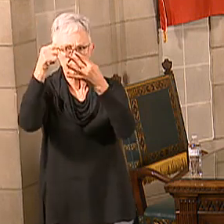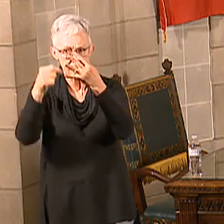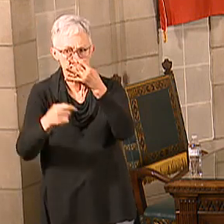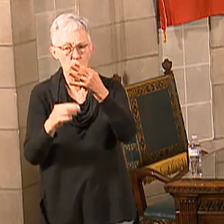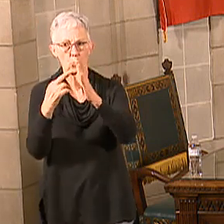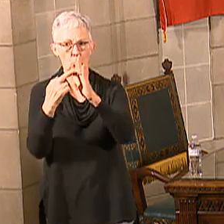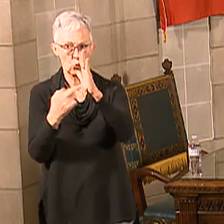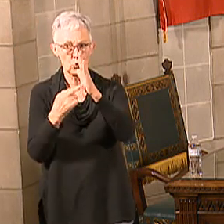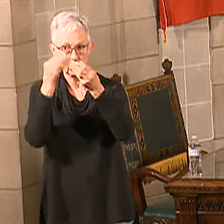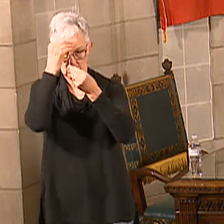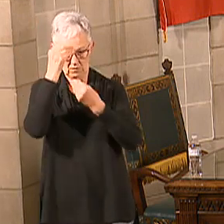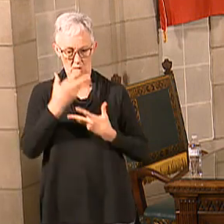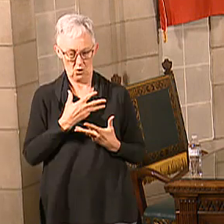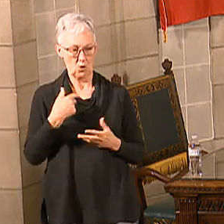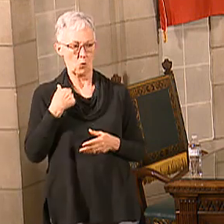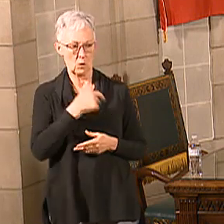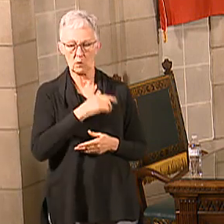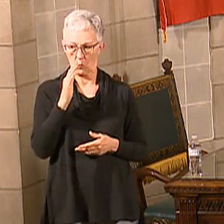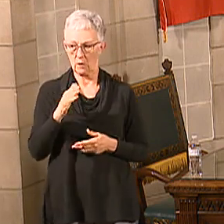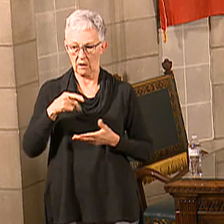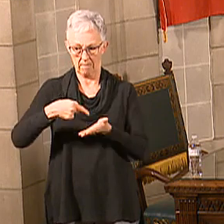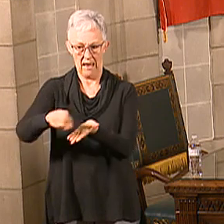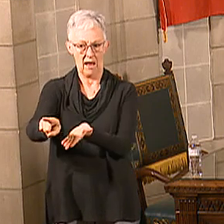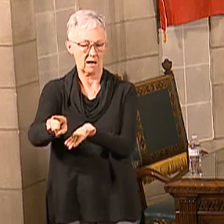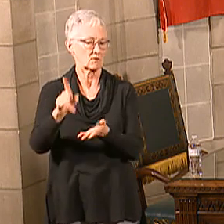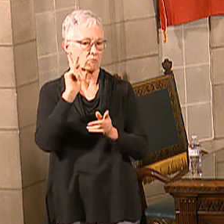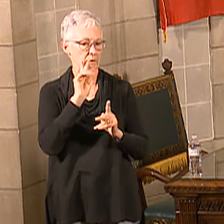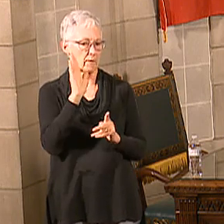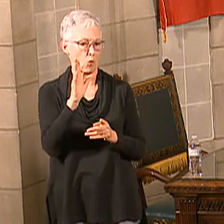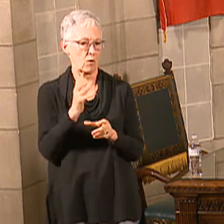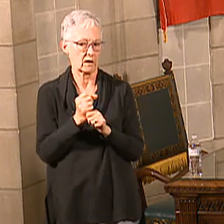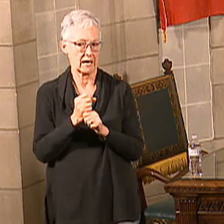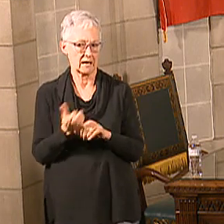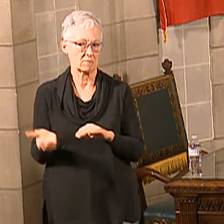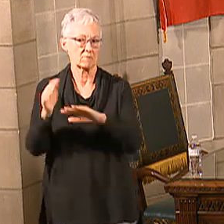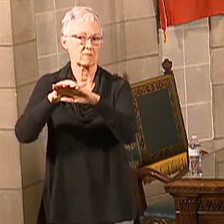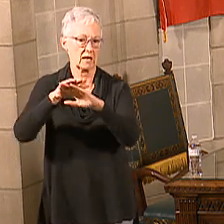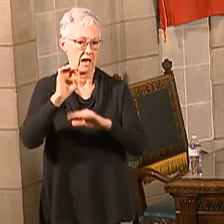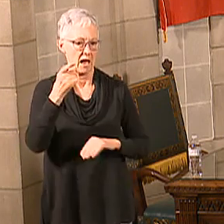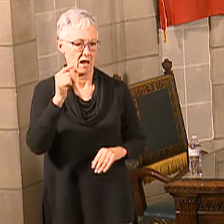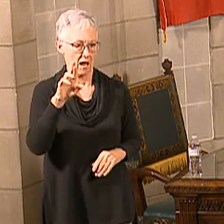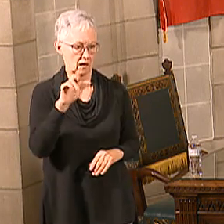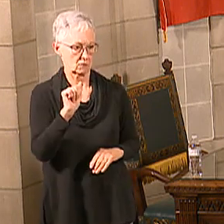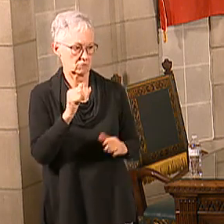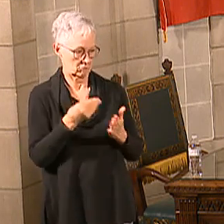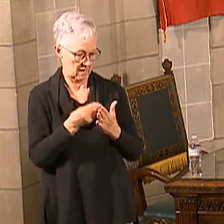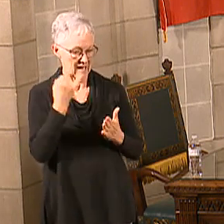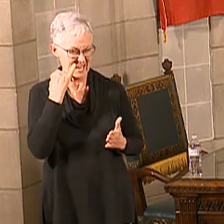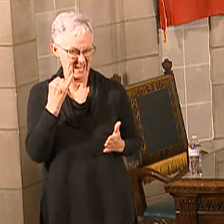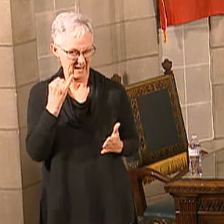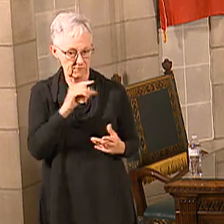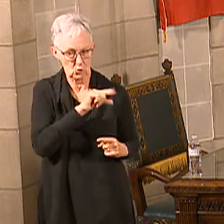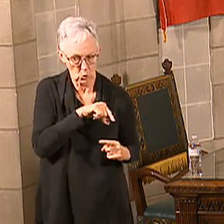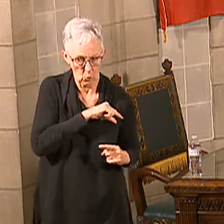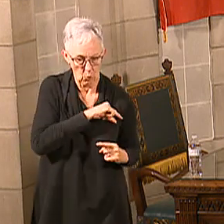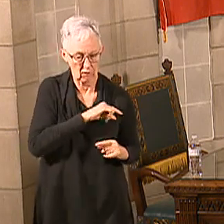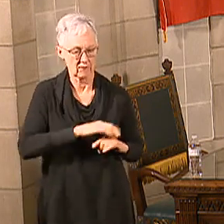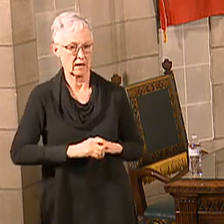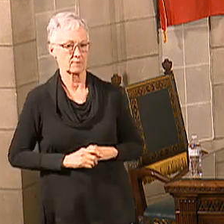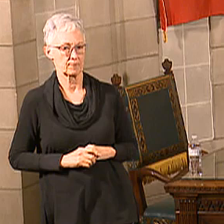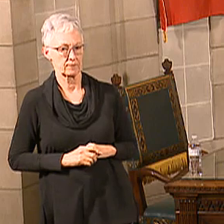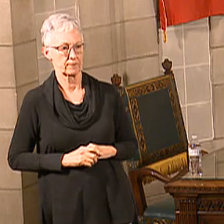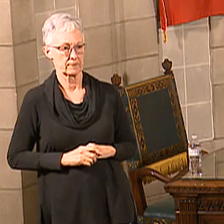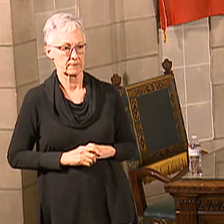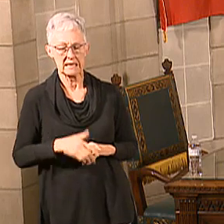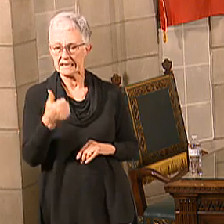One thing I would ask people to emphasize to everyone, that with our new benefit system that we stood up in October, you can find out any information